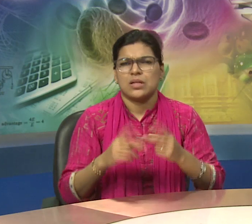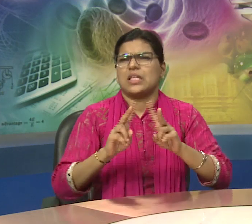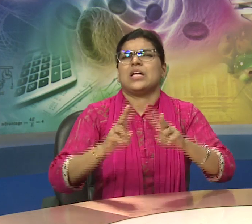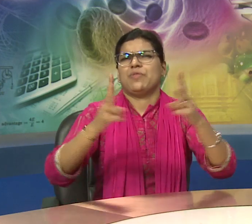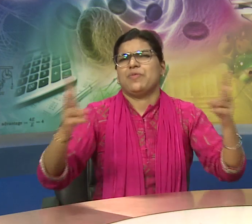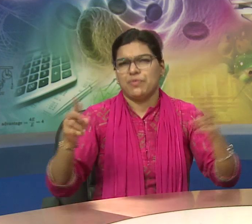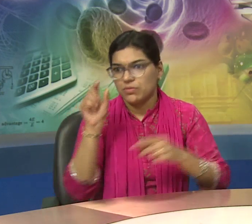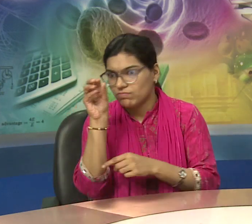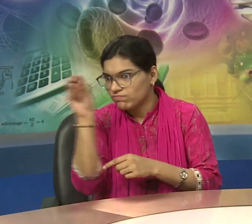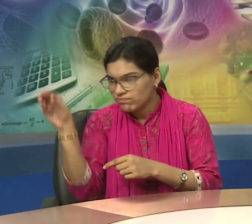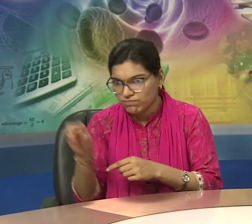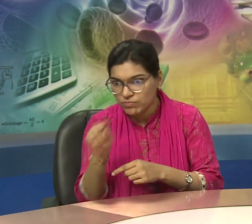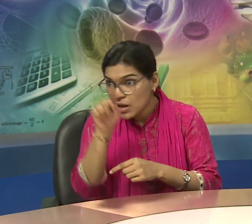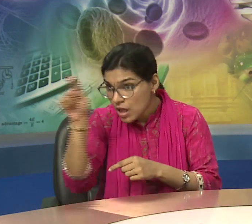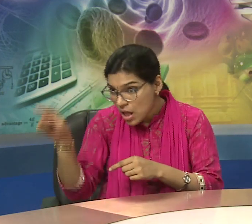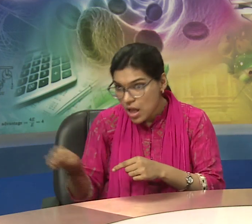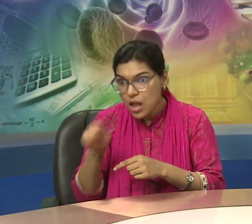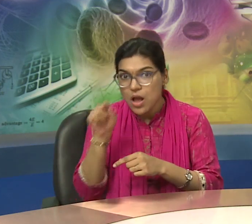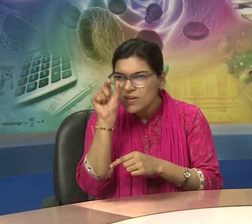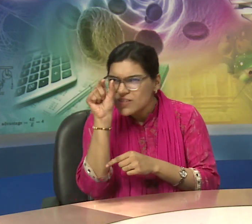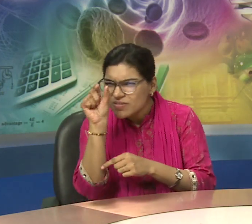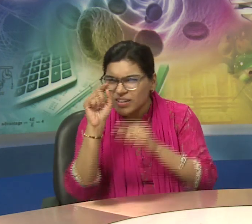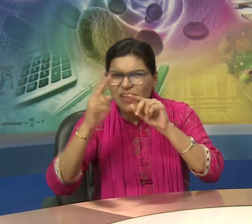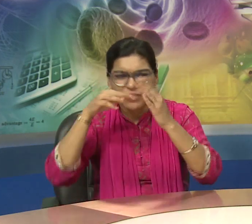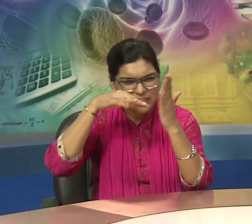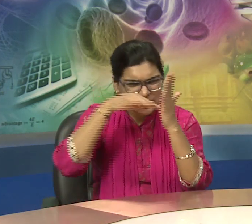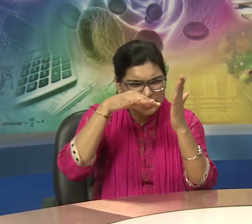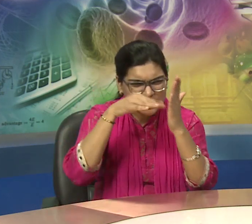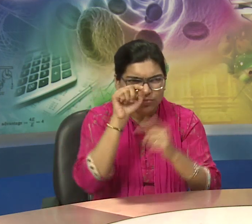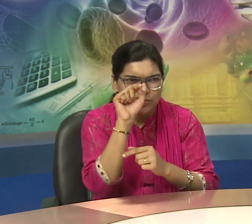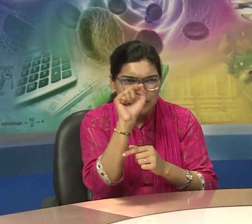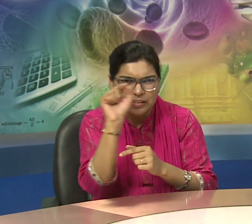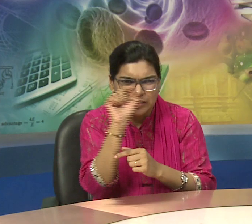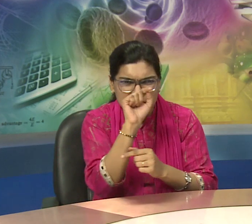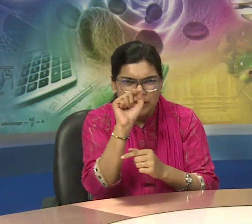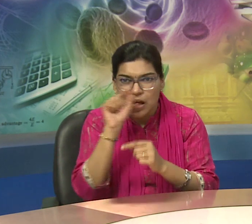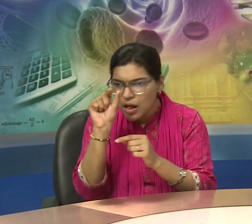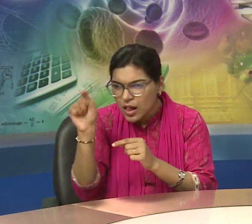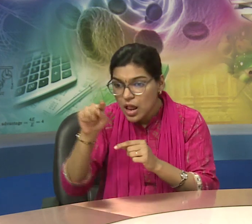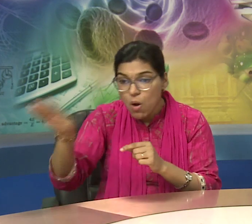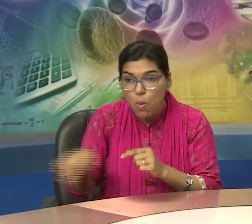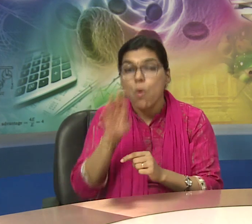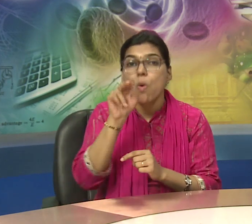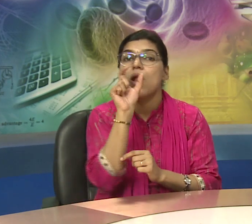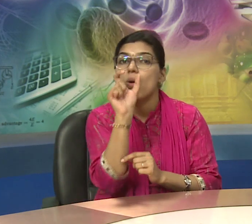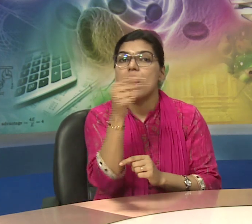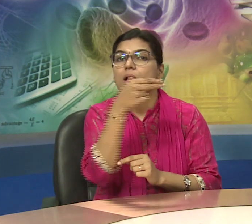music system, for the mouse, for different devices attachments. There are